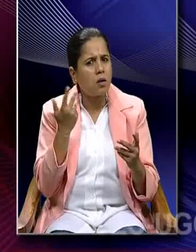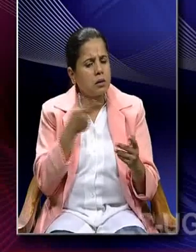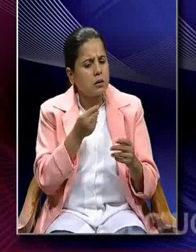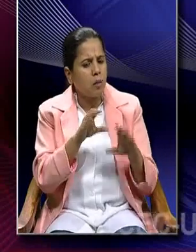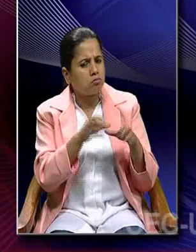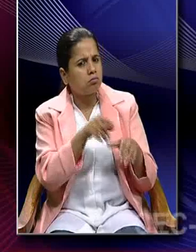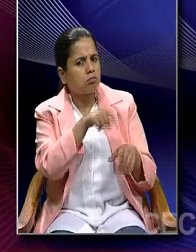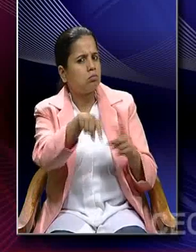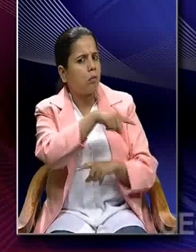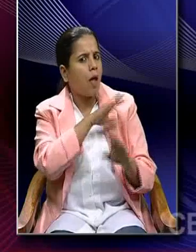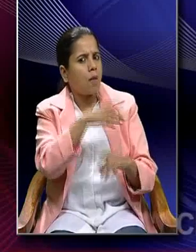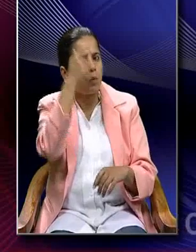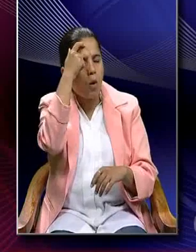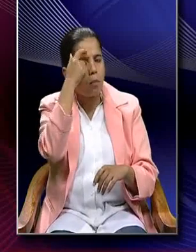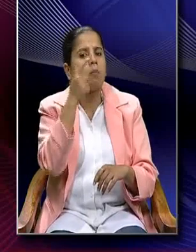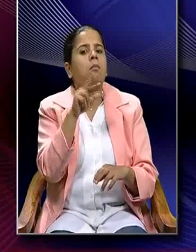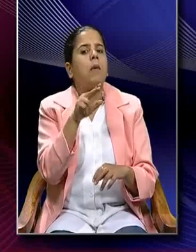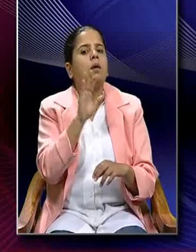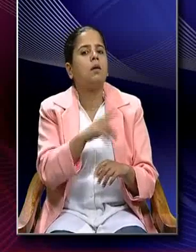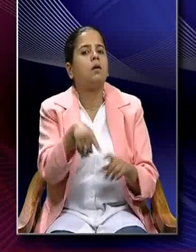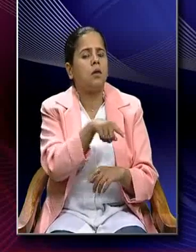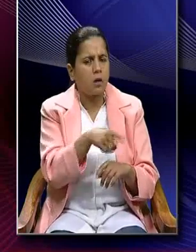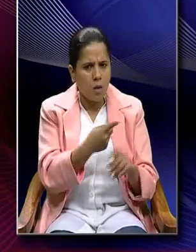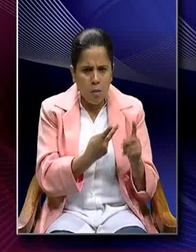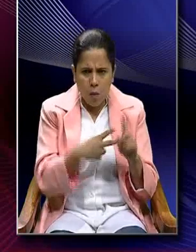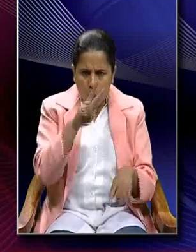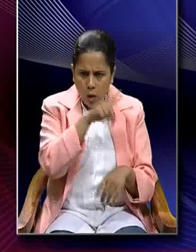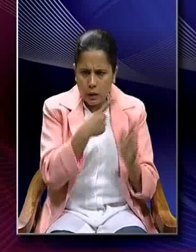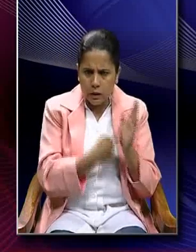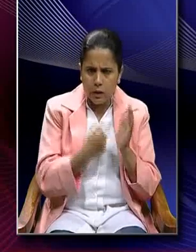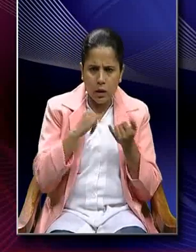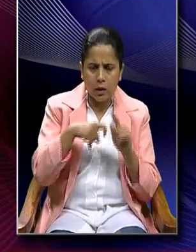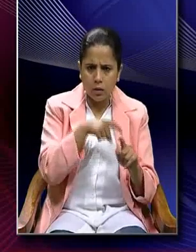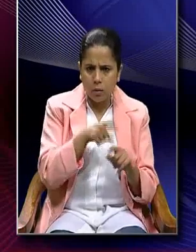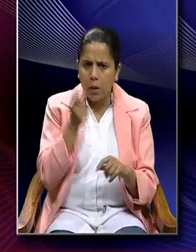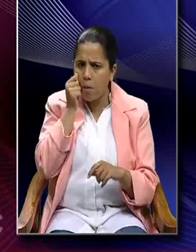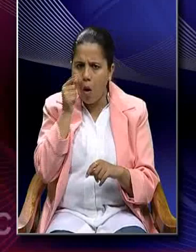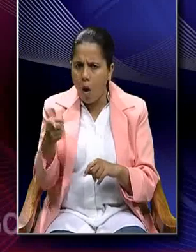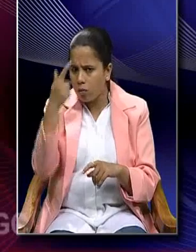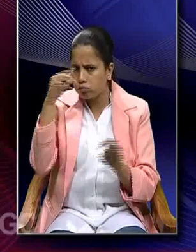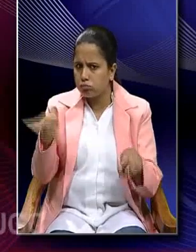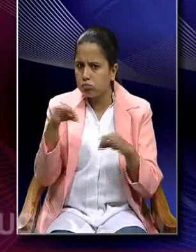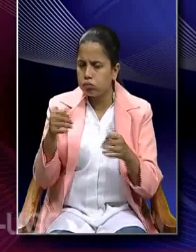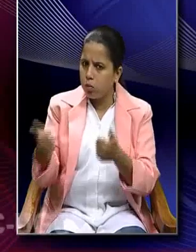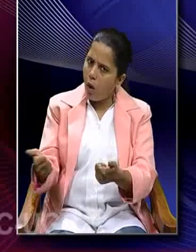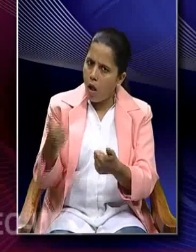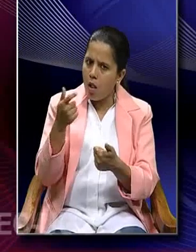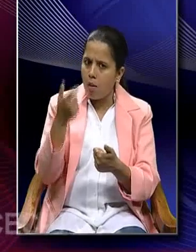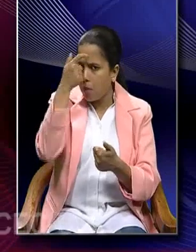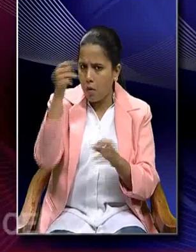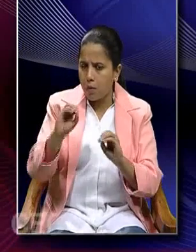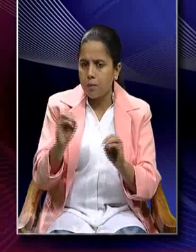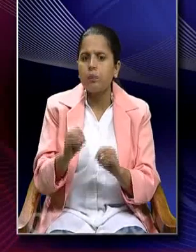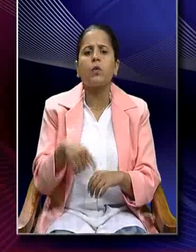vulnerable about the girl child? Is she more at risk than the boy child? Which kind of girl child is